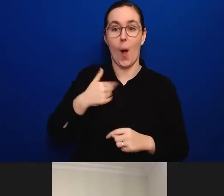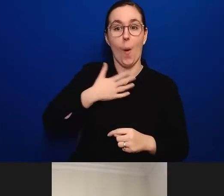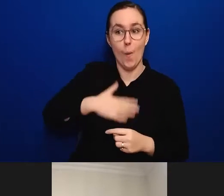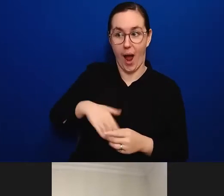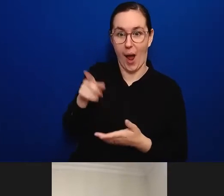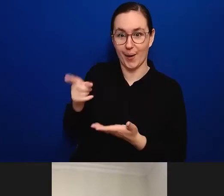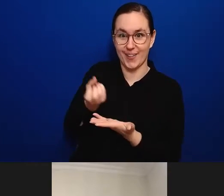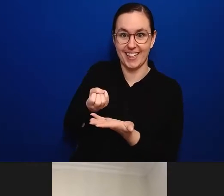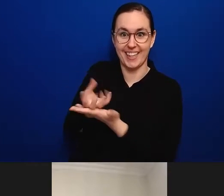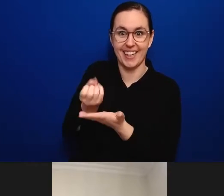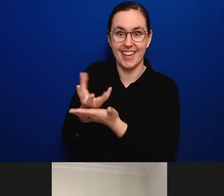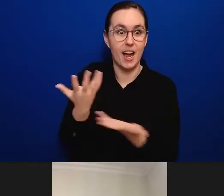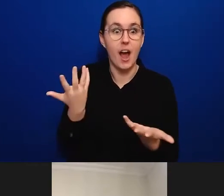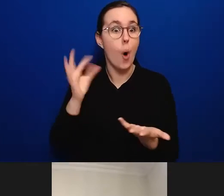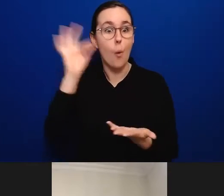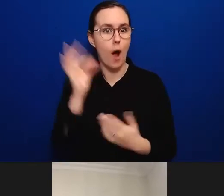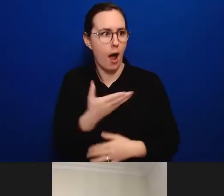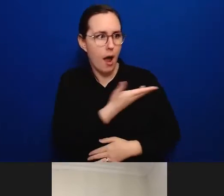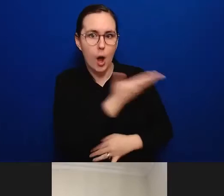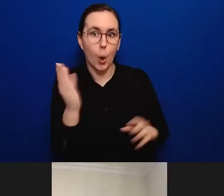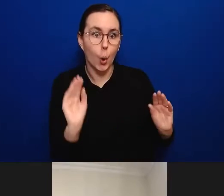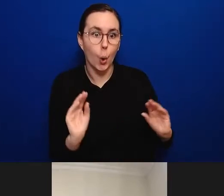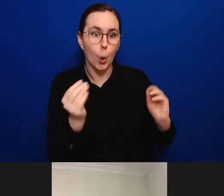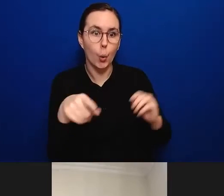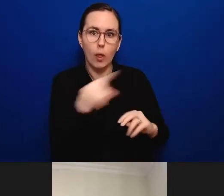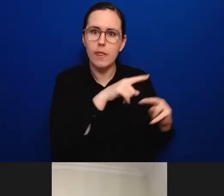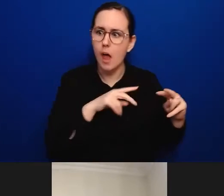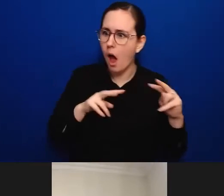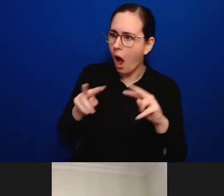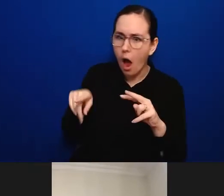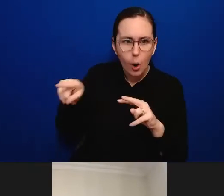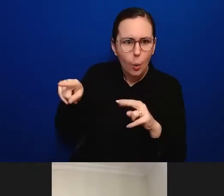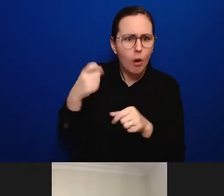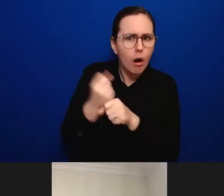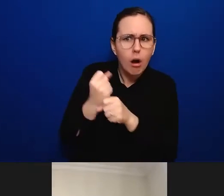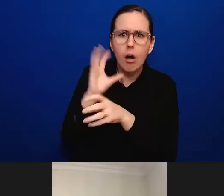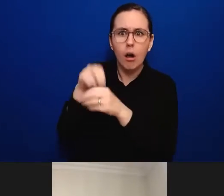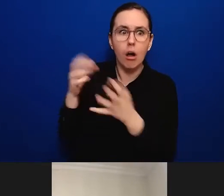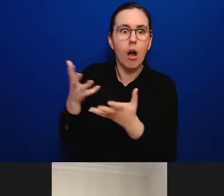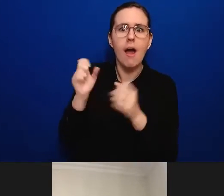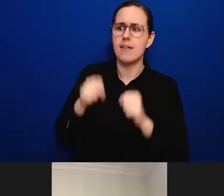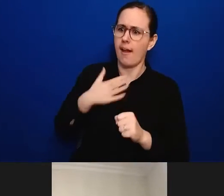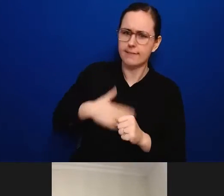these mechanisms. So, Iqbal, you have the floor.